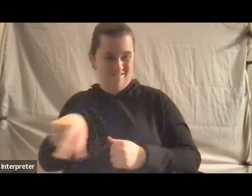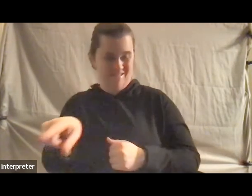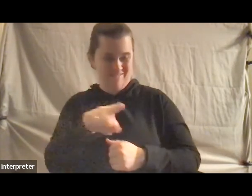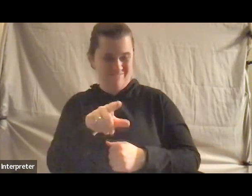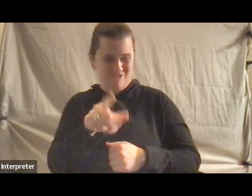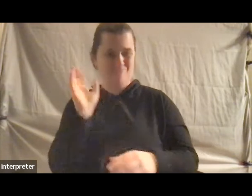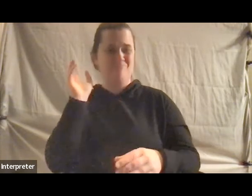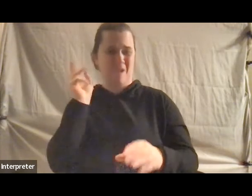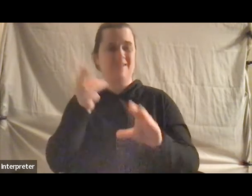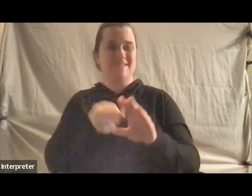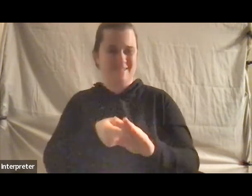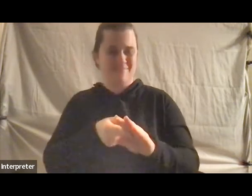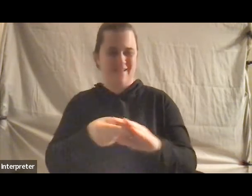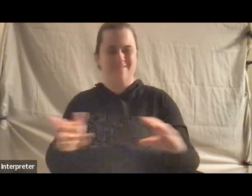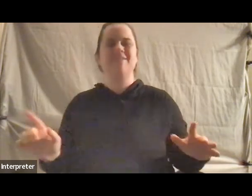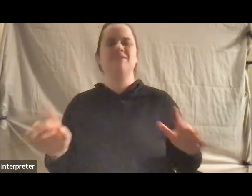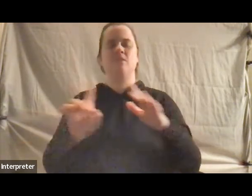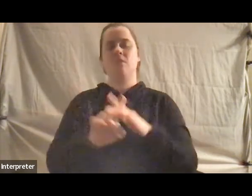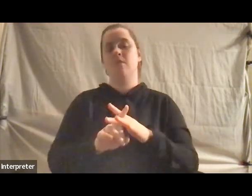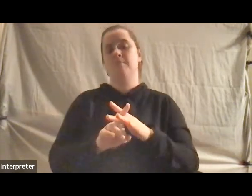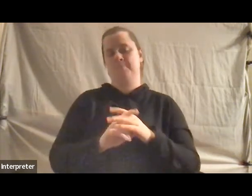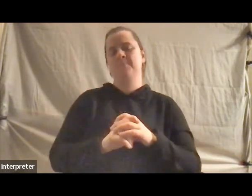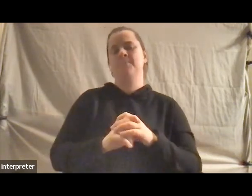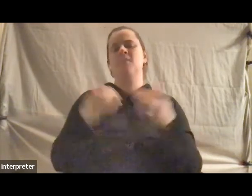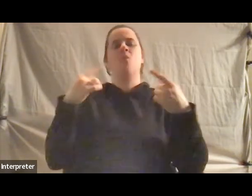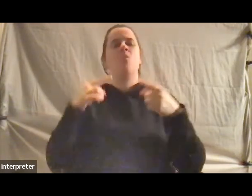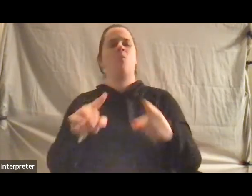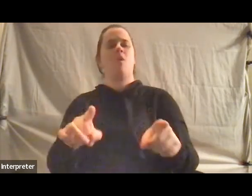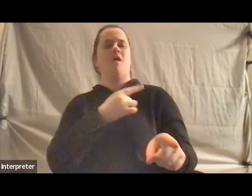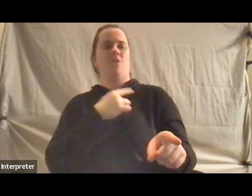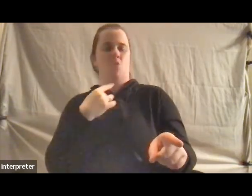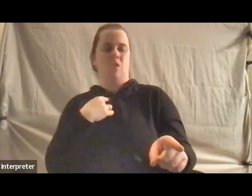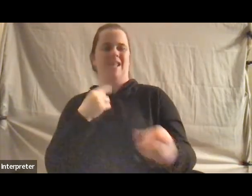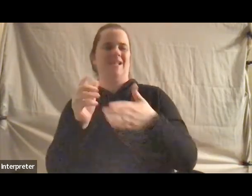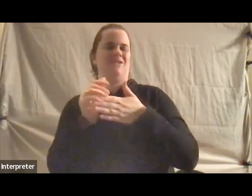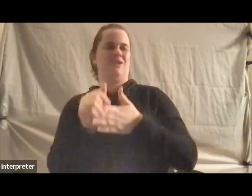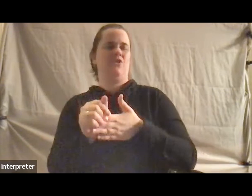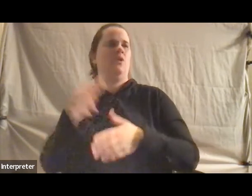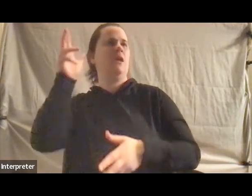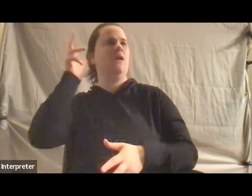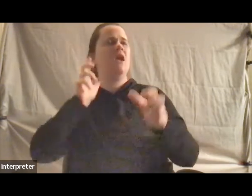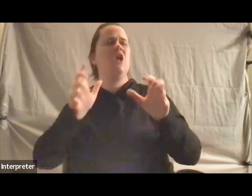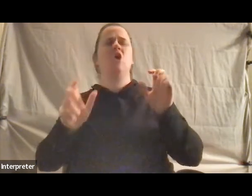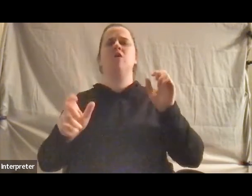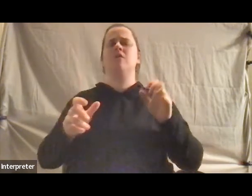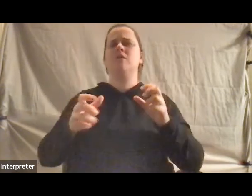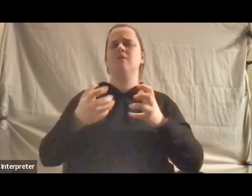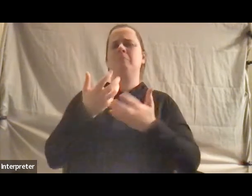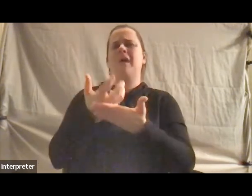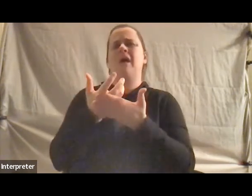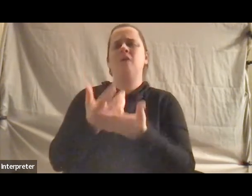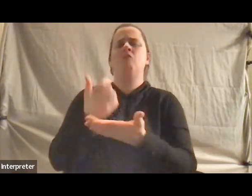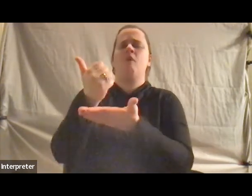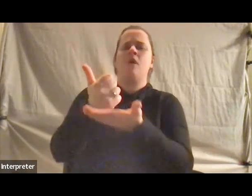and show up. While we, as your leaders, hear cries for help, we also